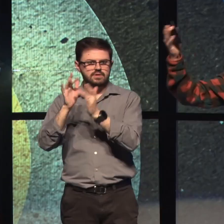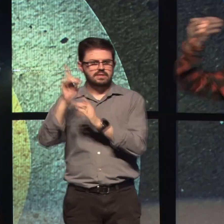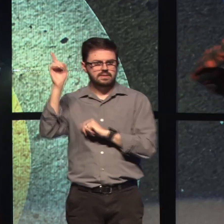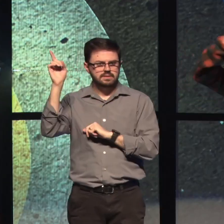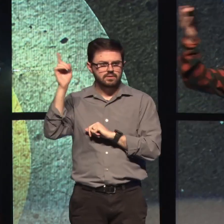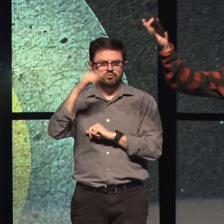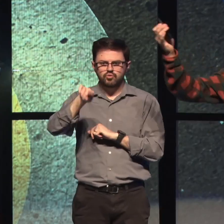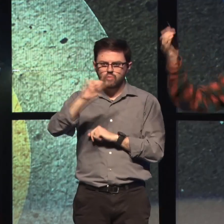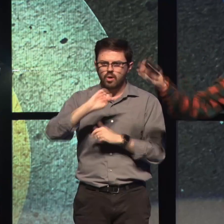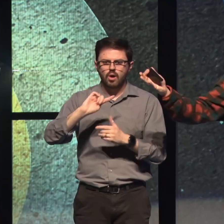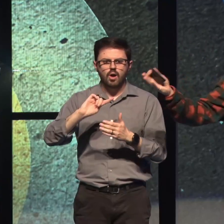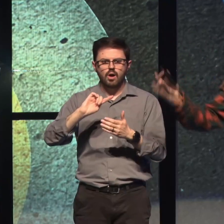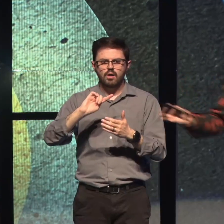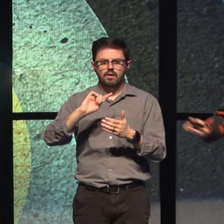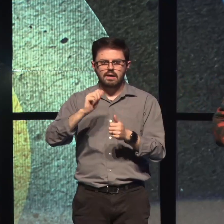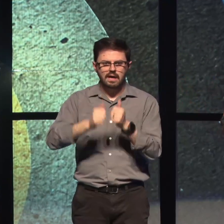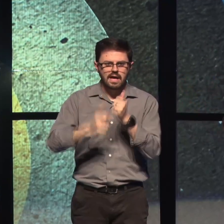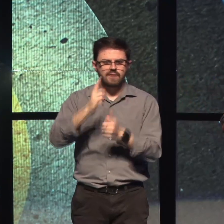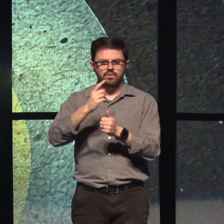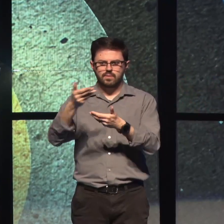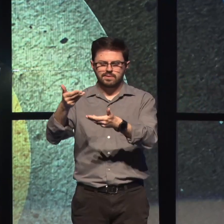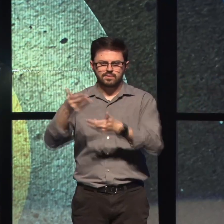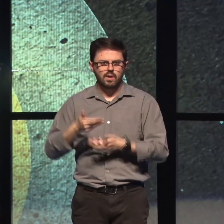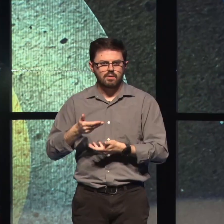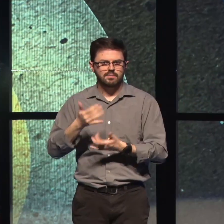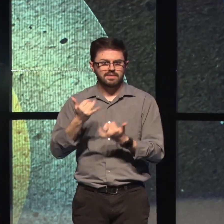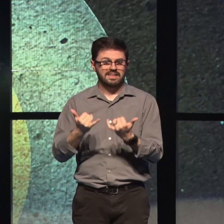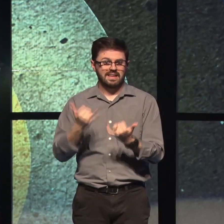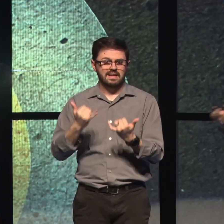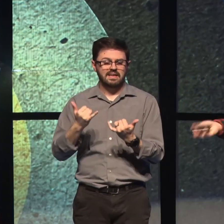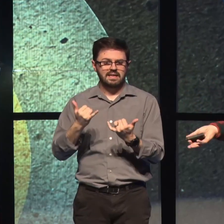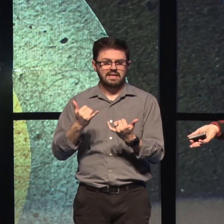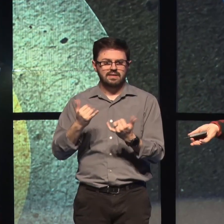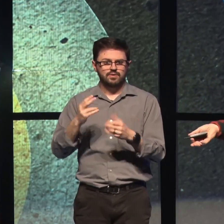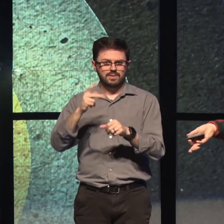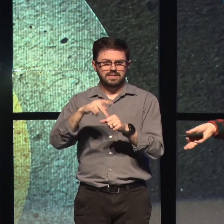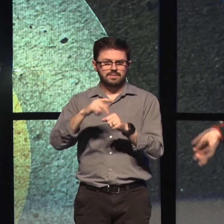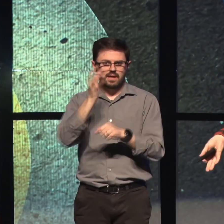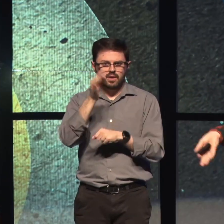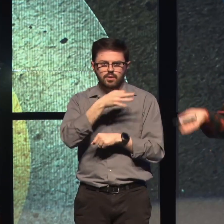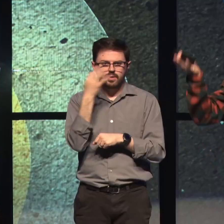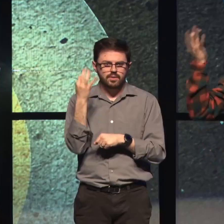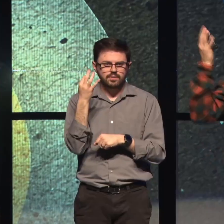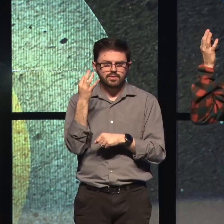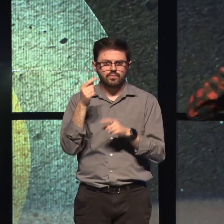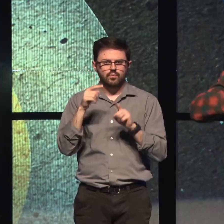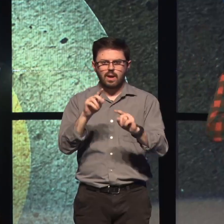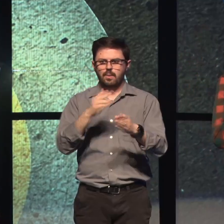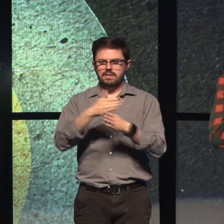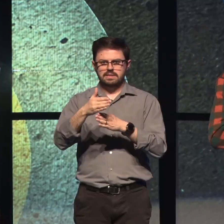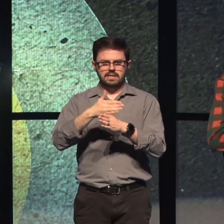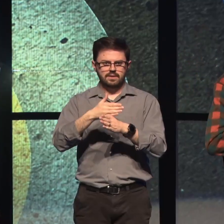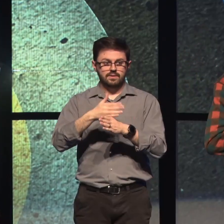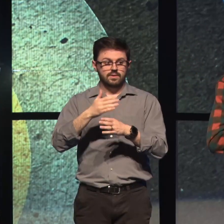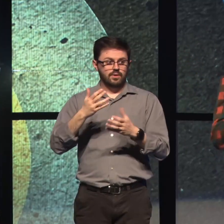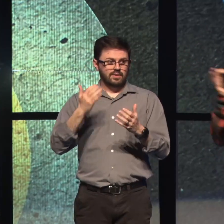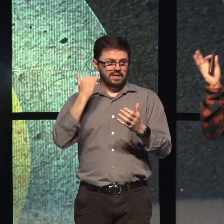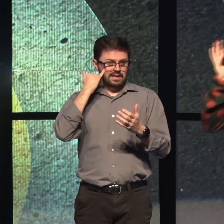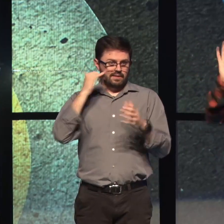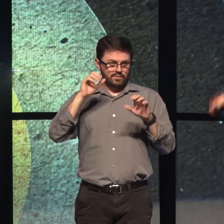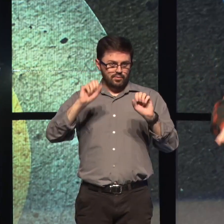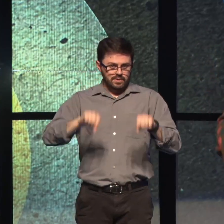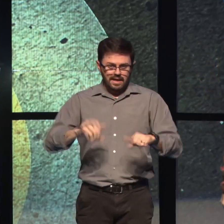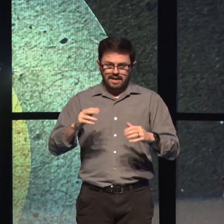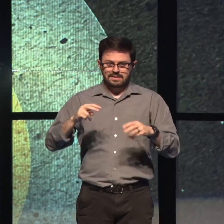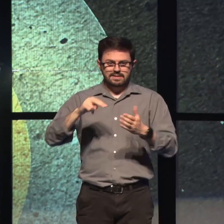are all, every one of you, welcome to the table today as we sing this. So I'd like for you to stand if you're able to, if you want